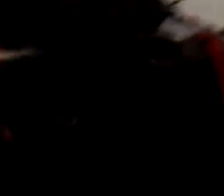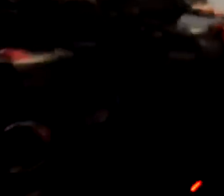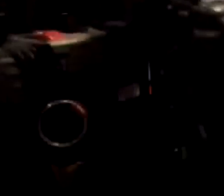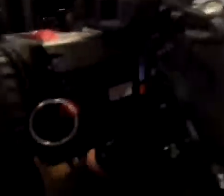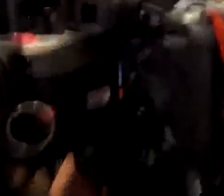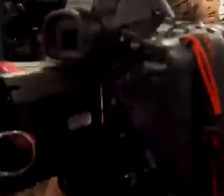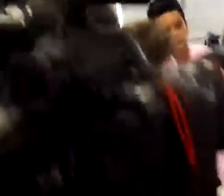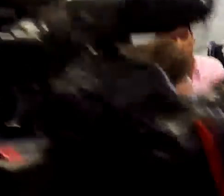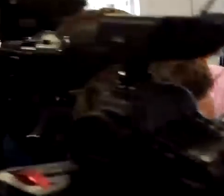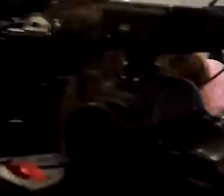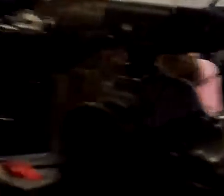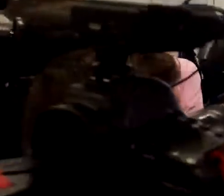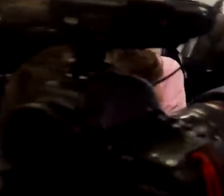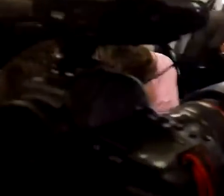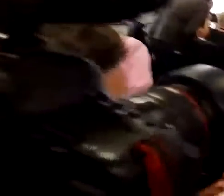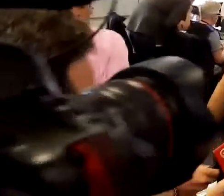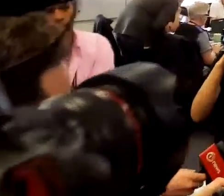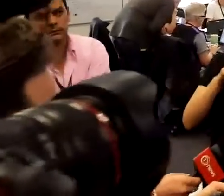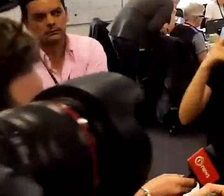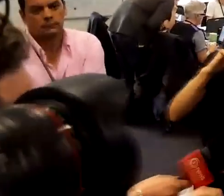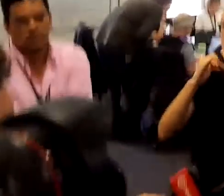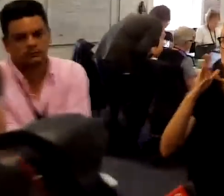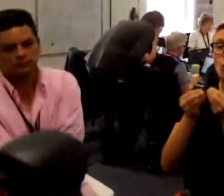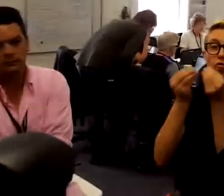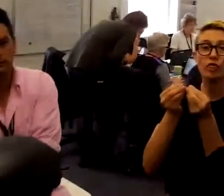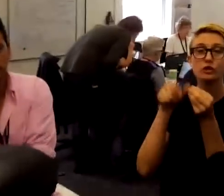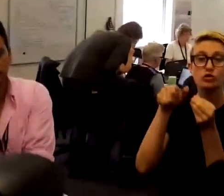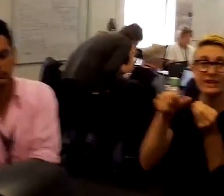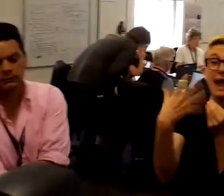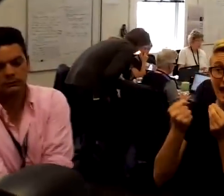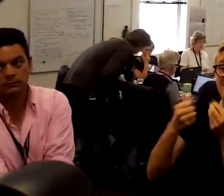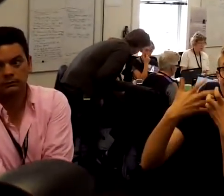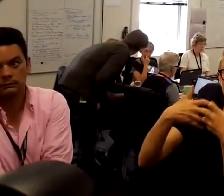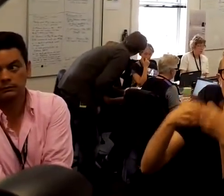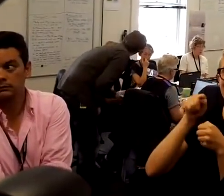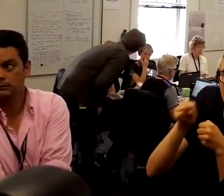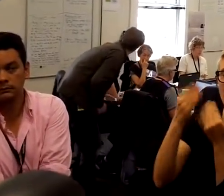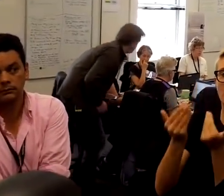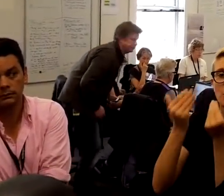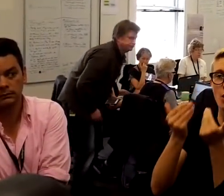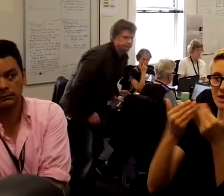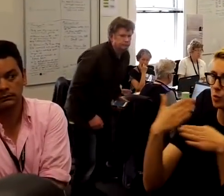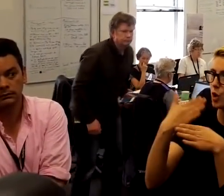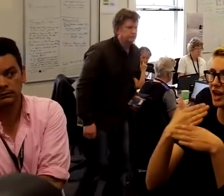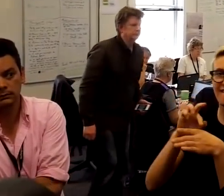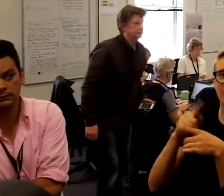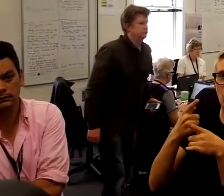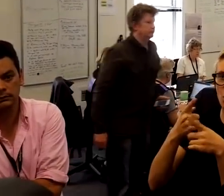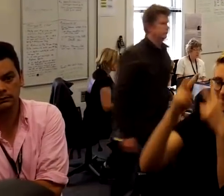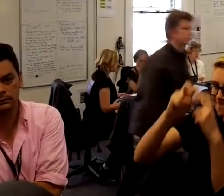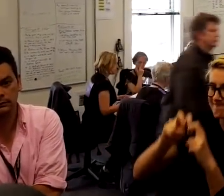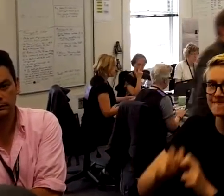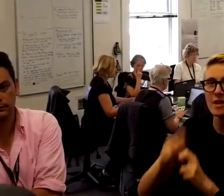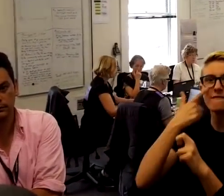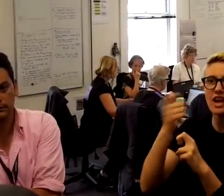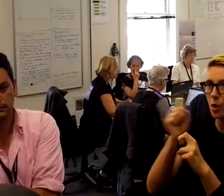Yeah, so we've got our engineers working down here at the moment, actively working towards a plan. It's likely the building will need to be deconstructed. We've